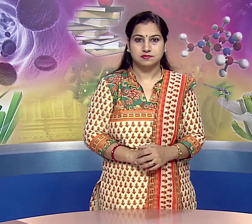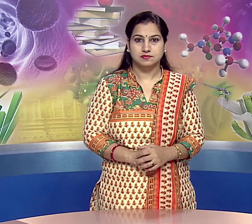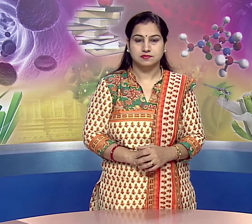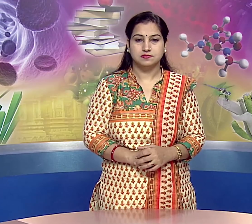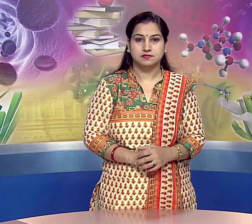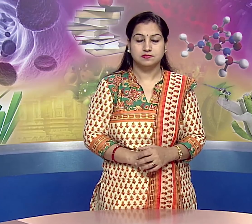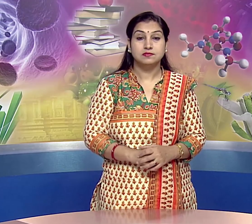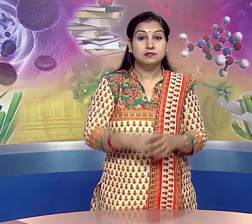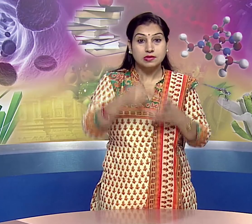The tiger says,